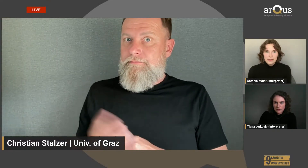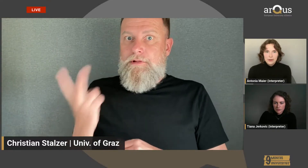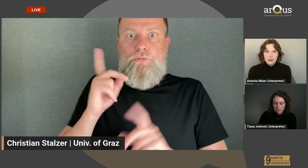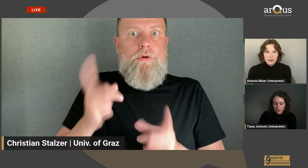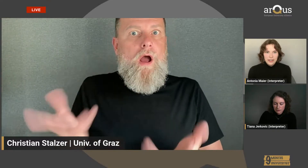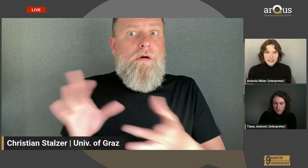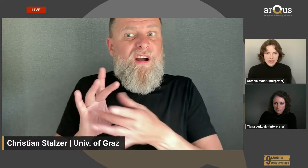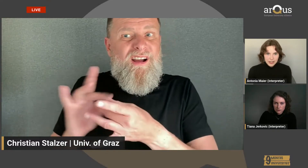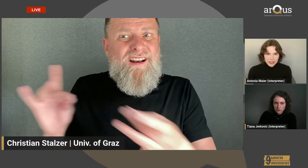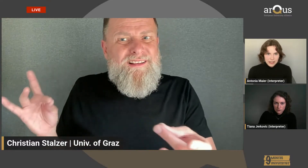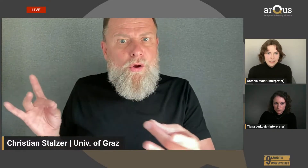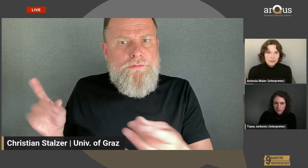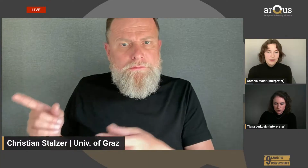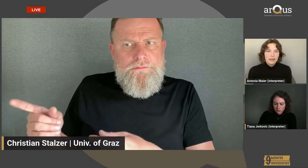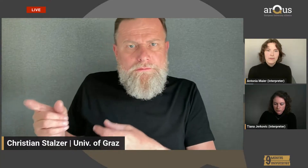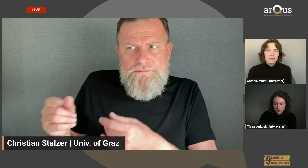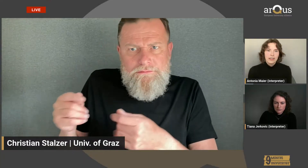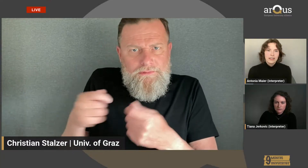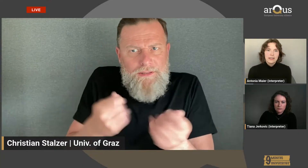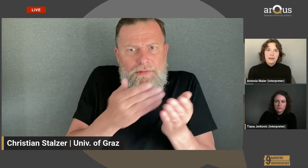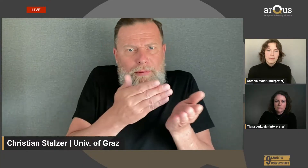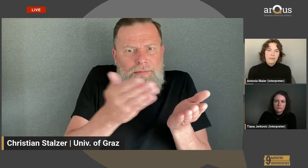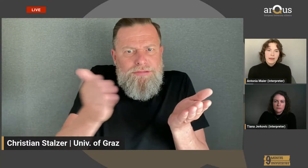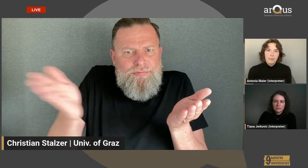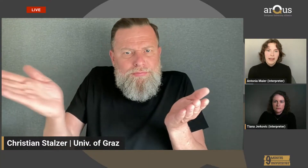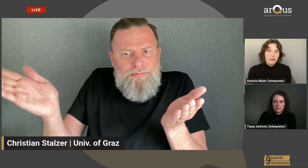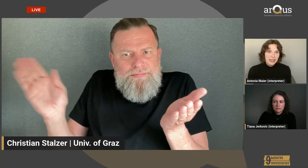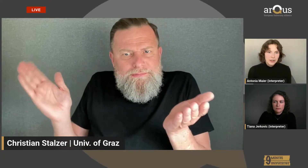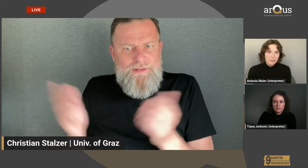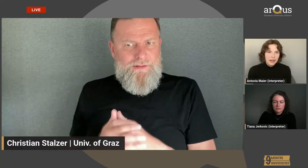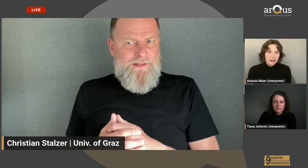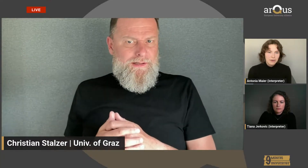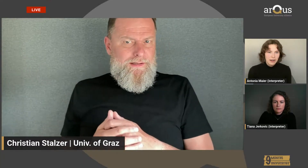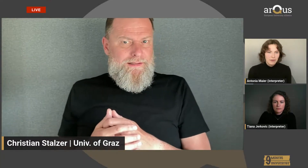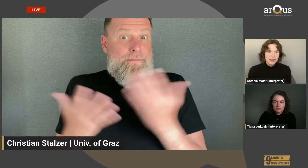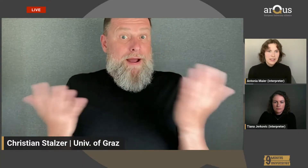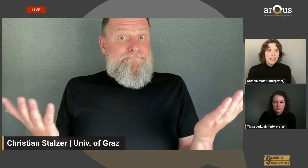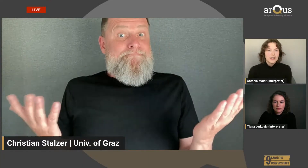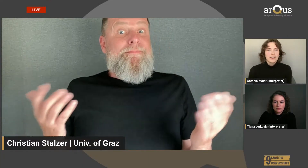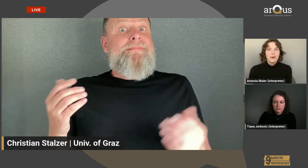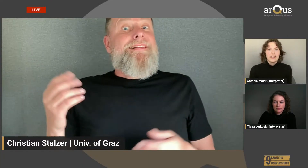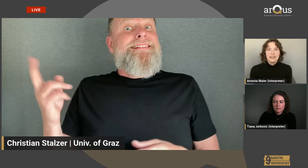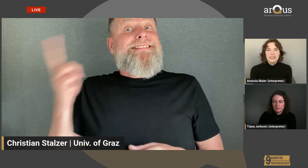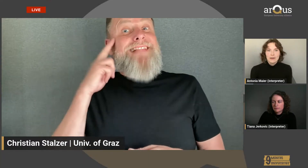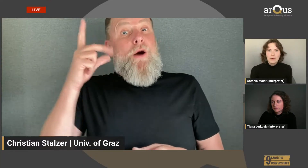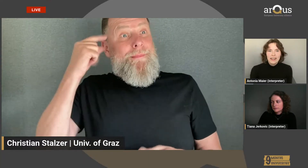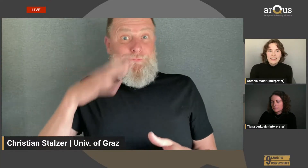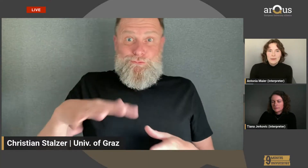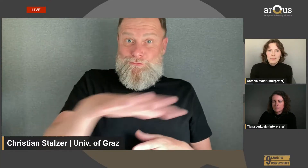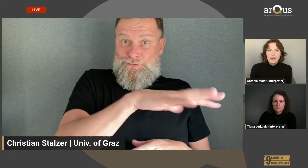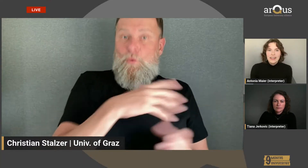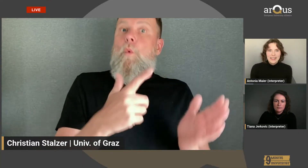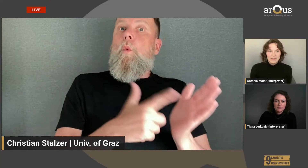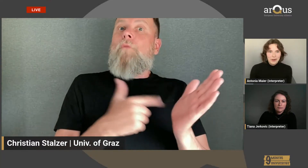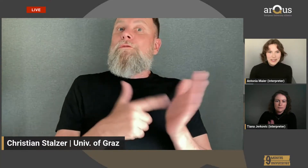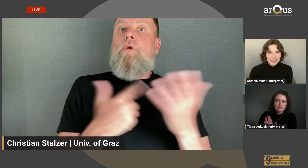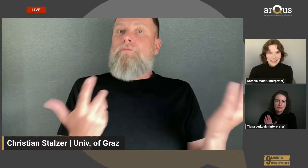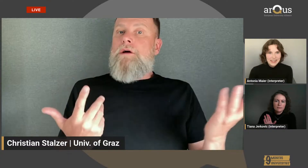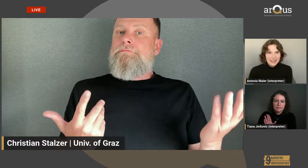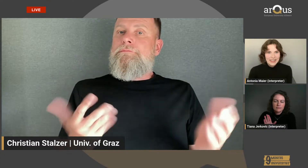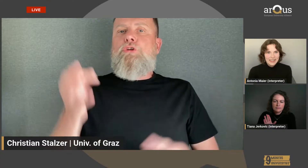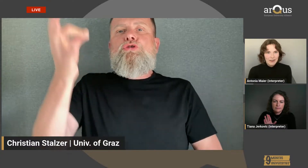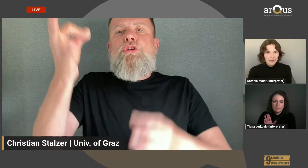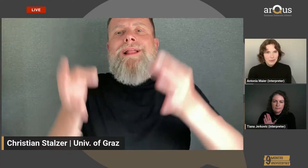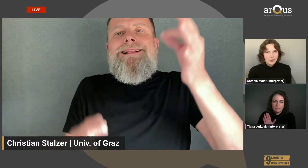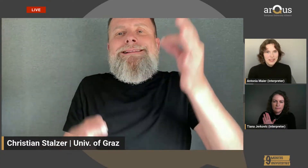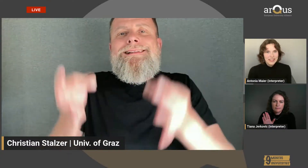different sexual orientations, with different migration backgrounds. So there's quite the big diversity